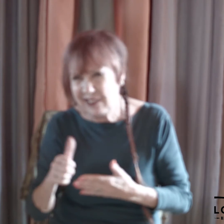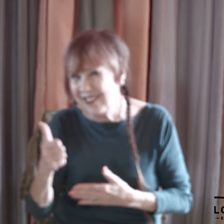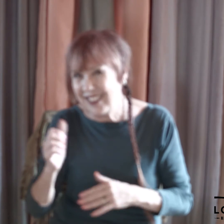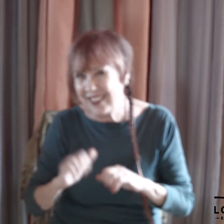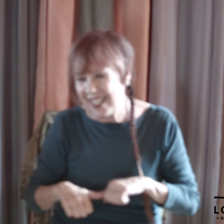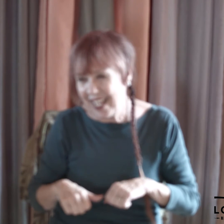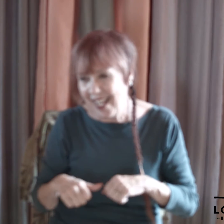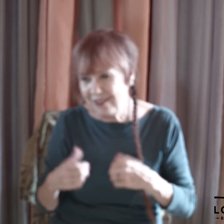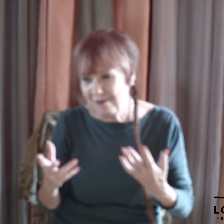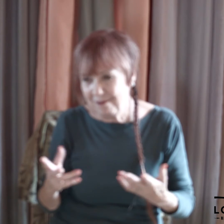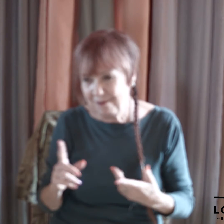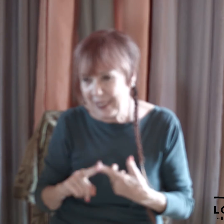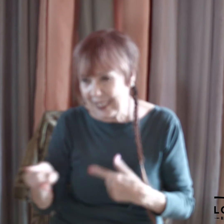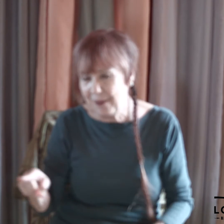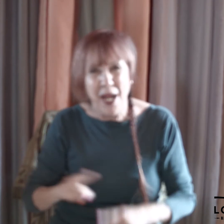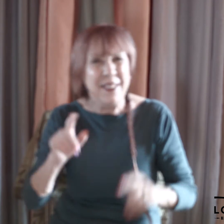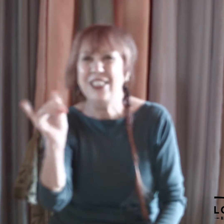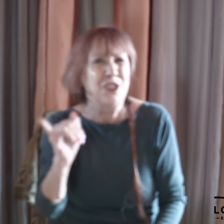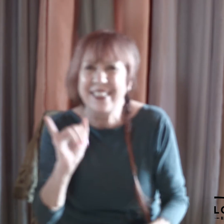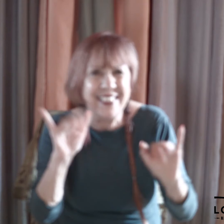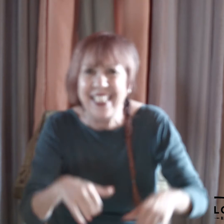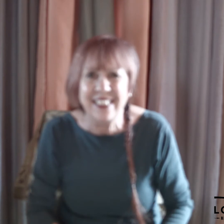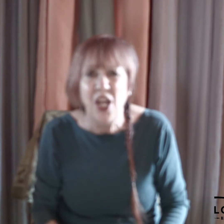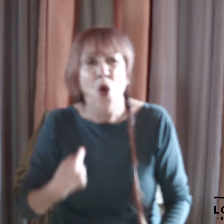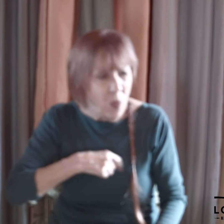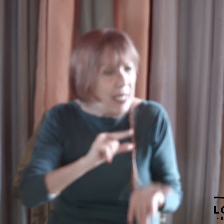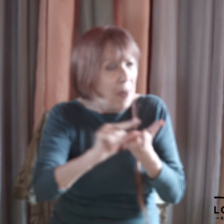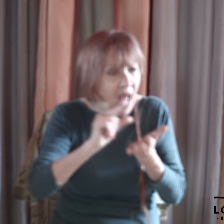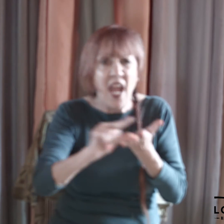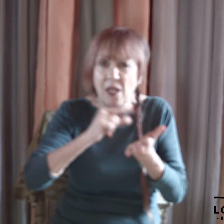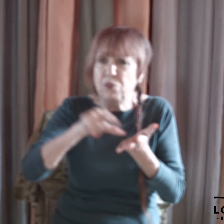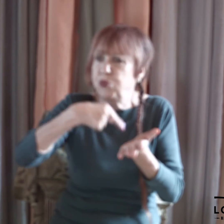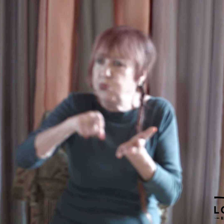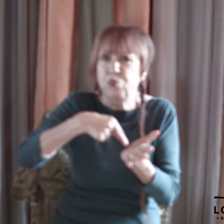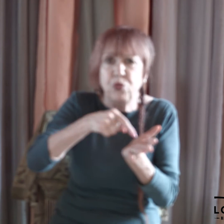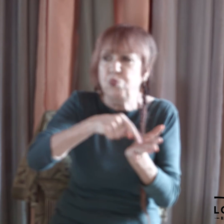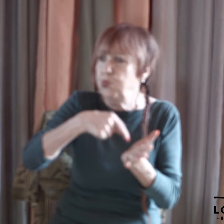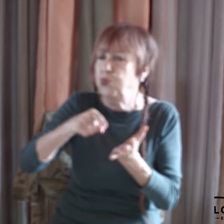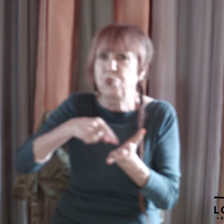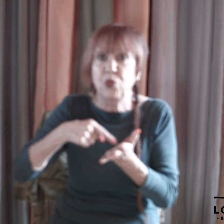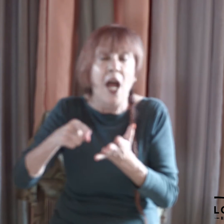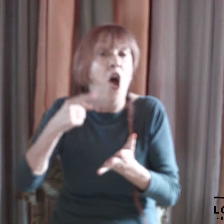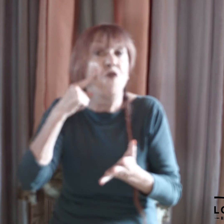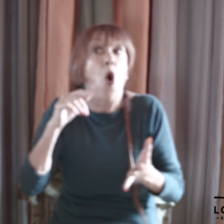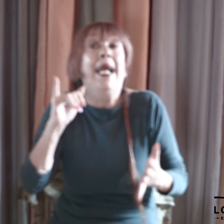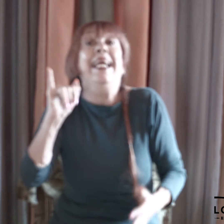is always like that. Right. You and I pay into our insurance, and we don't use it every day. We're paying in just in case we're going to need